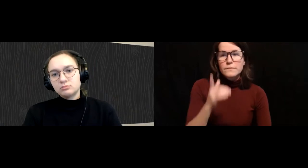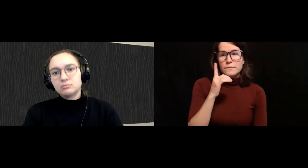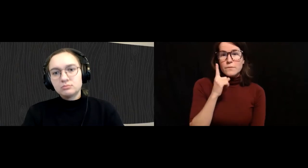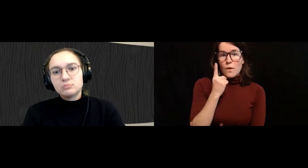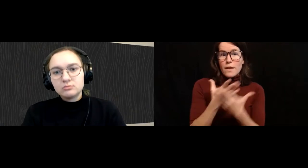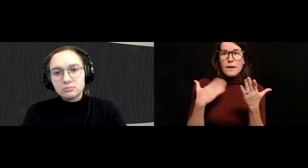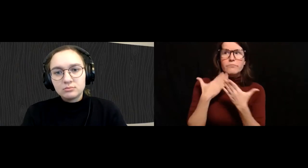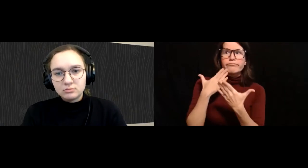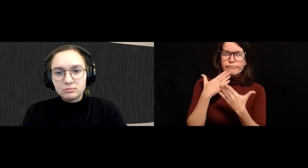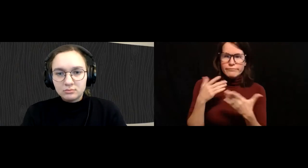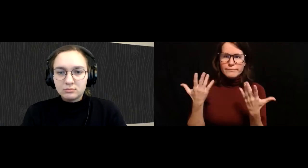you're really thankful to your parents for?